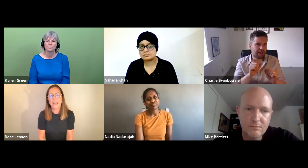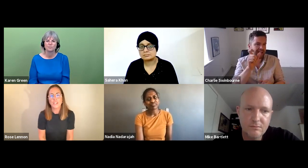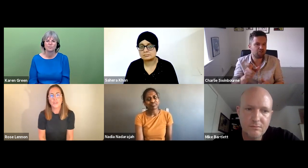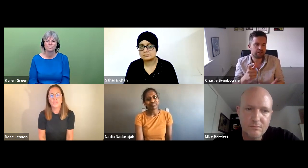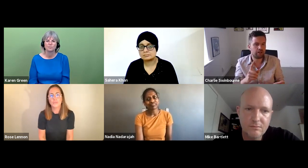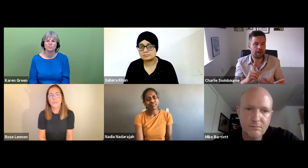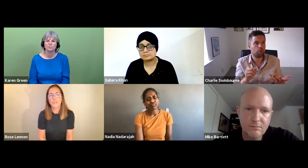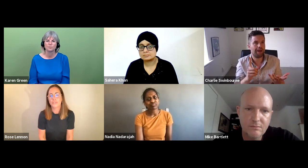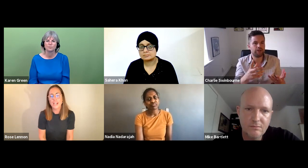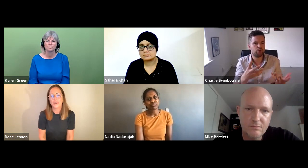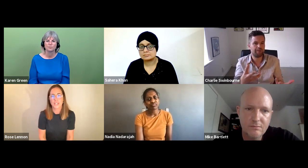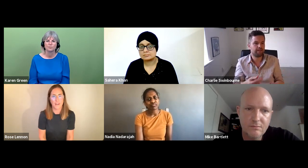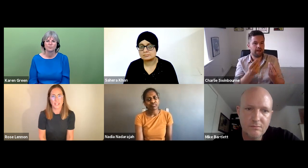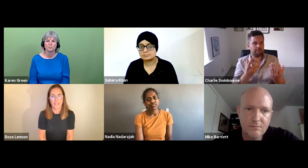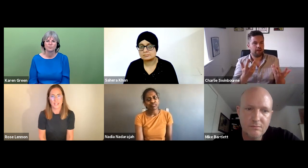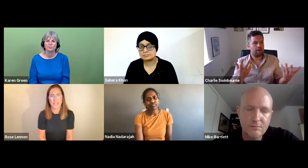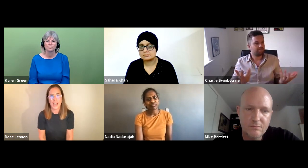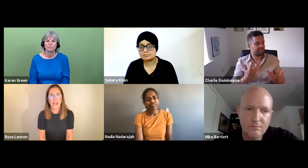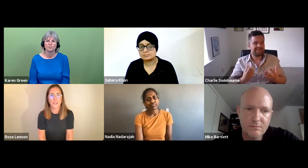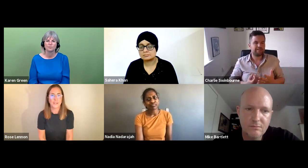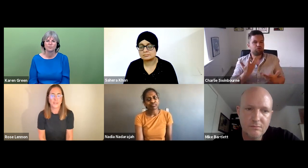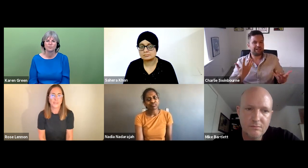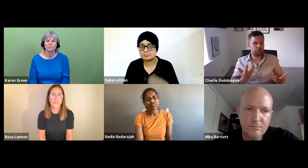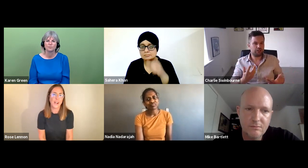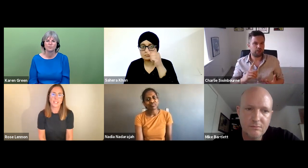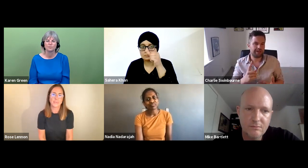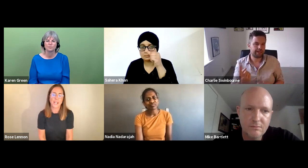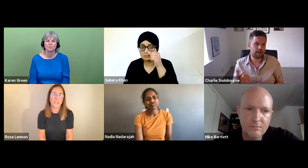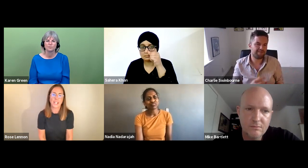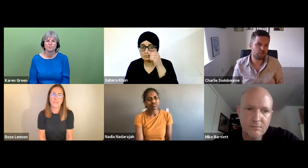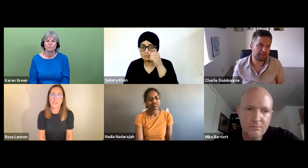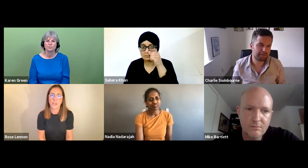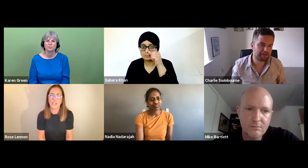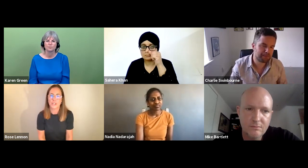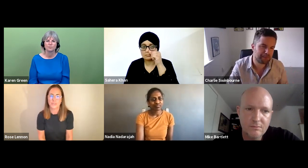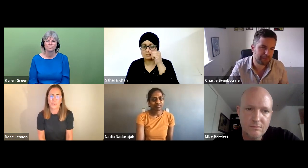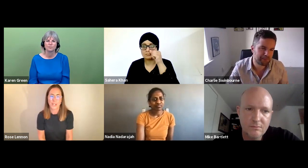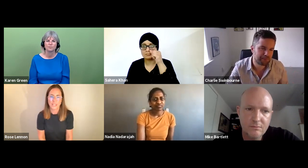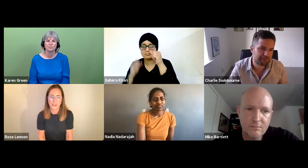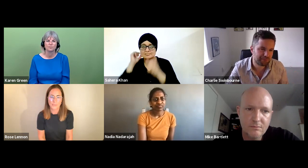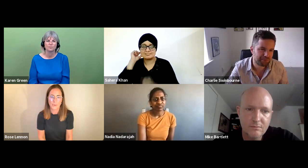made you create those characters? How did you find them? Where did you get your inspiration from? Where did it come from?